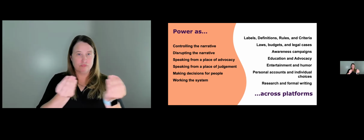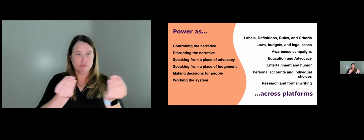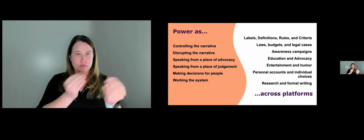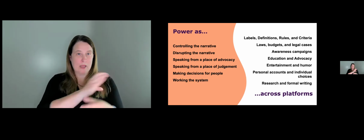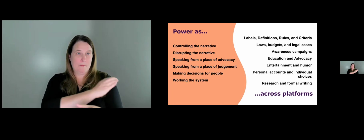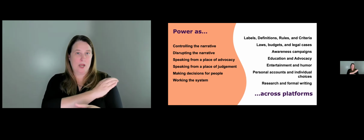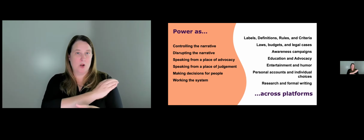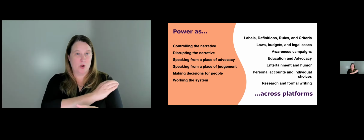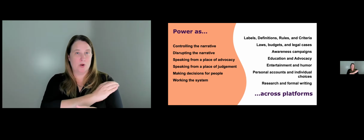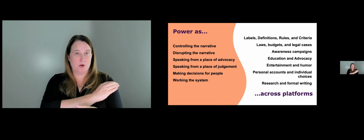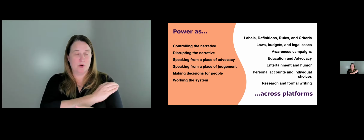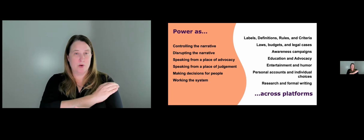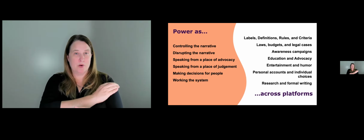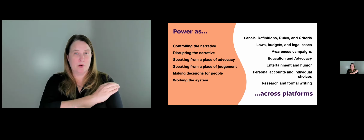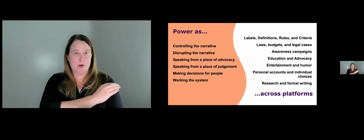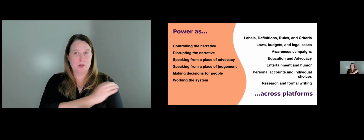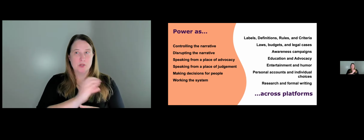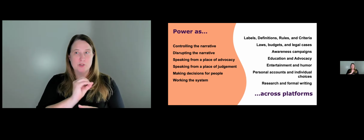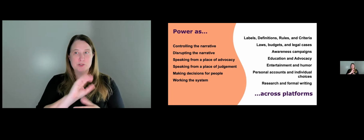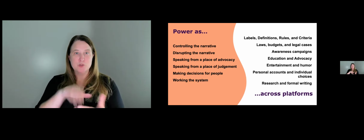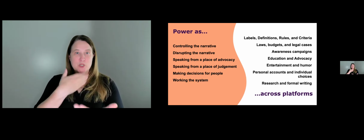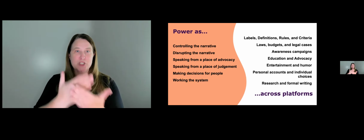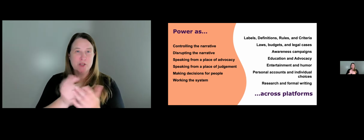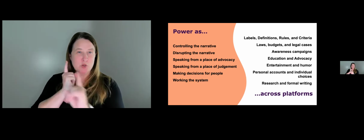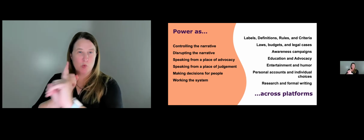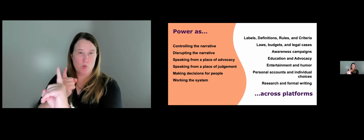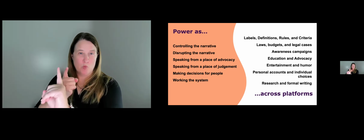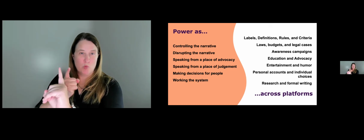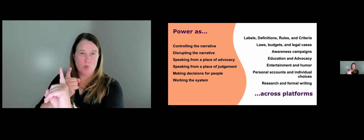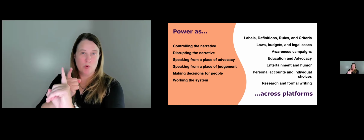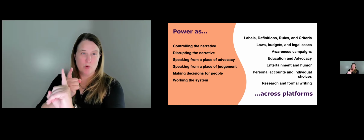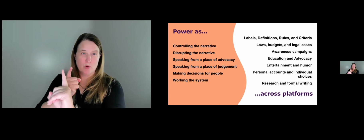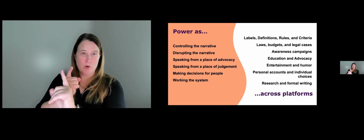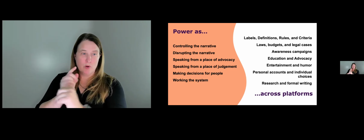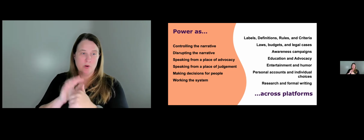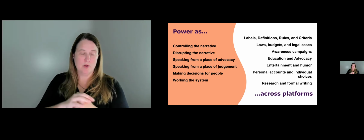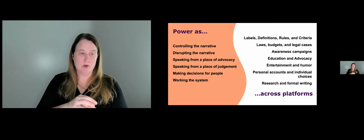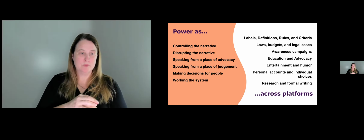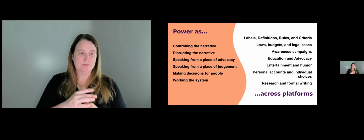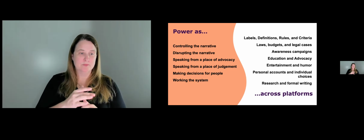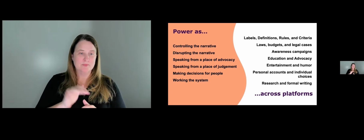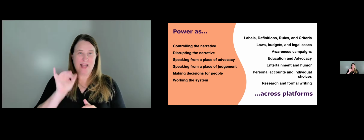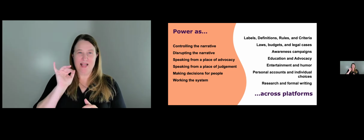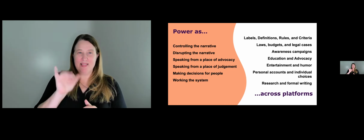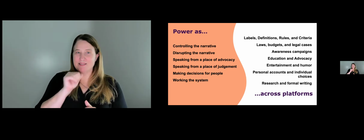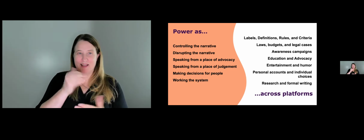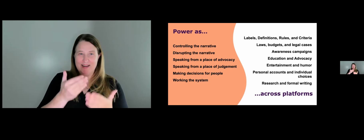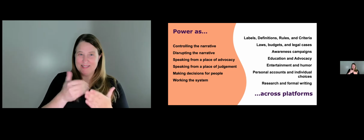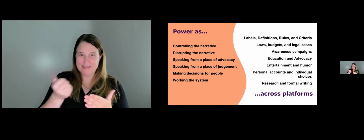language, knowing how to mediate, how to use that power to achieve a goal.